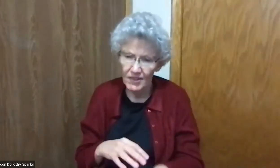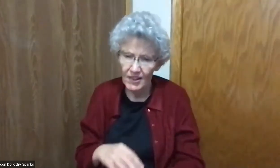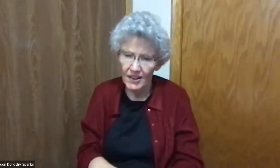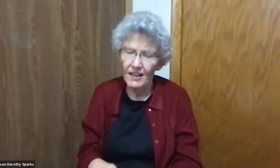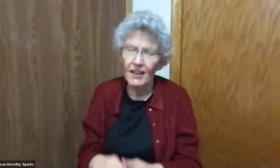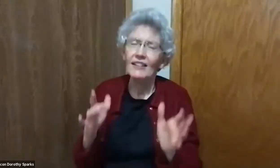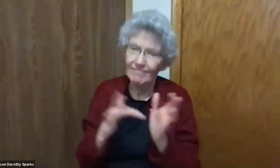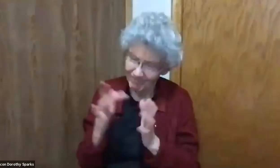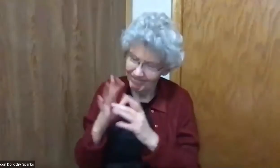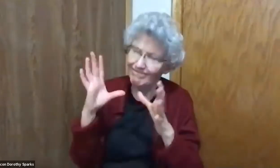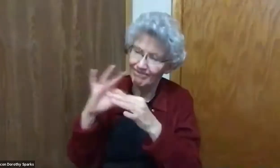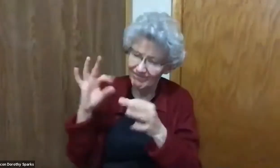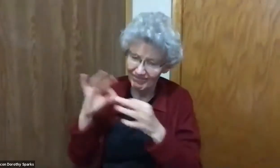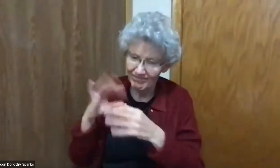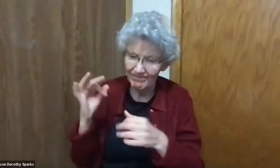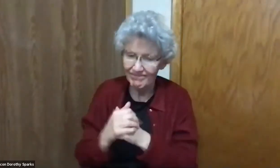at Jesus.